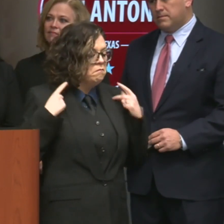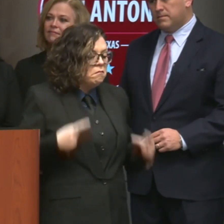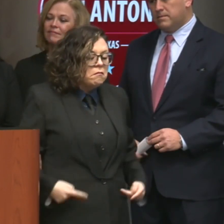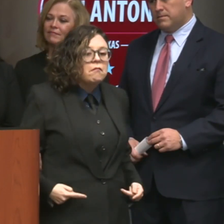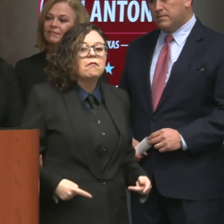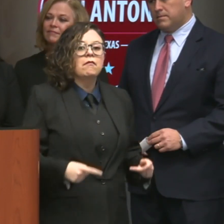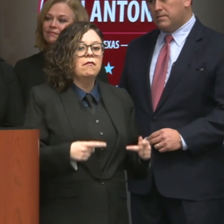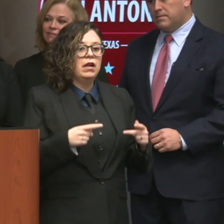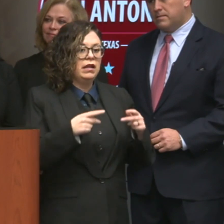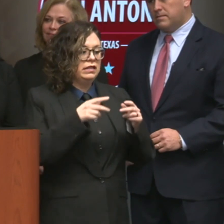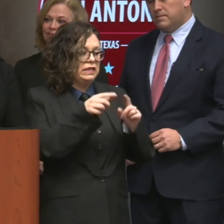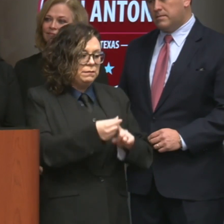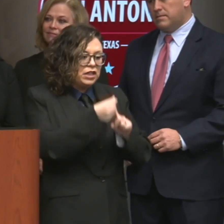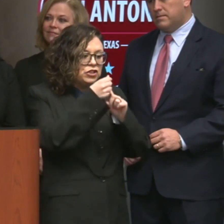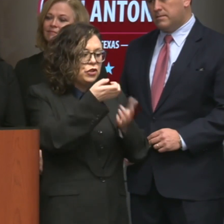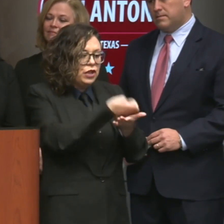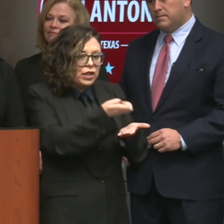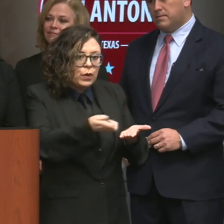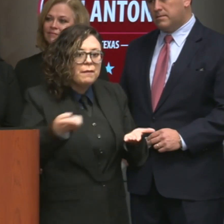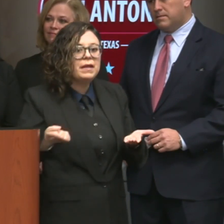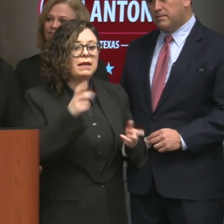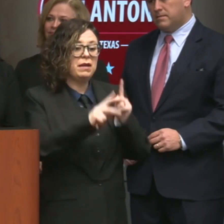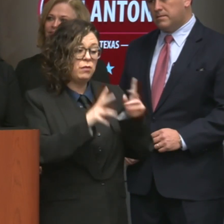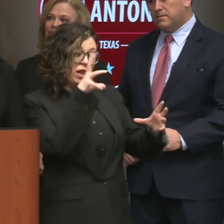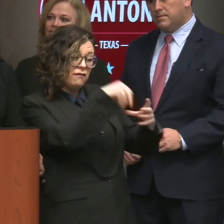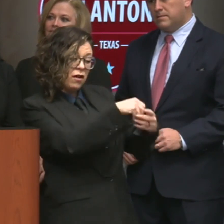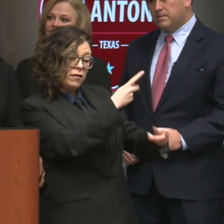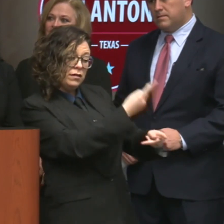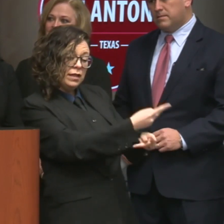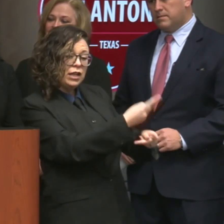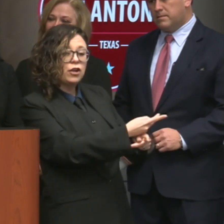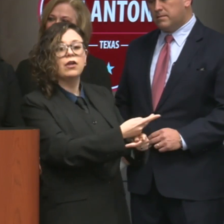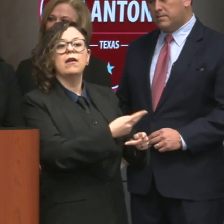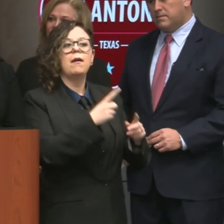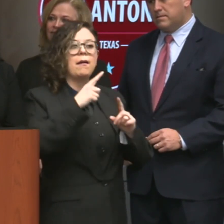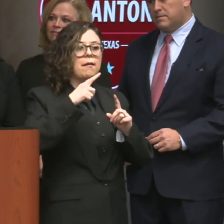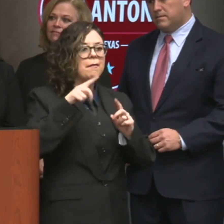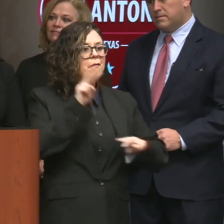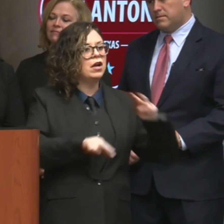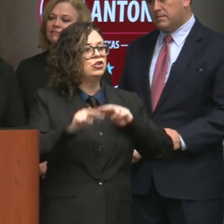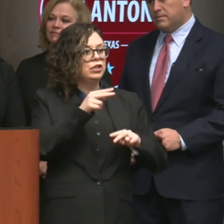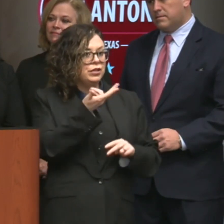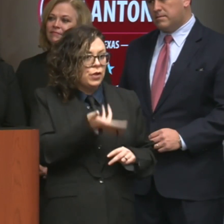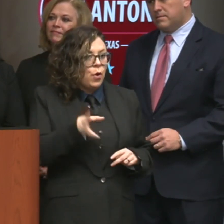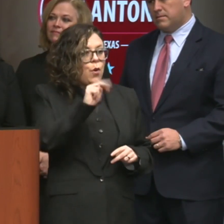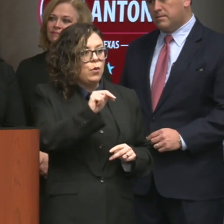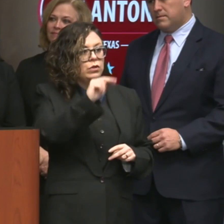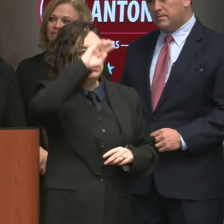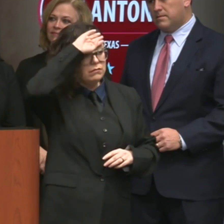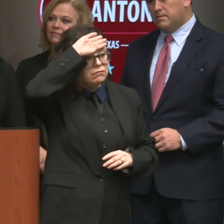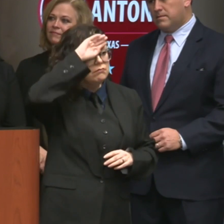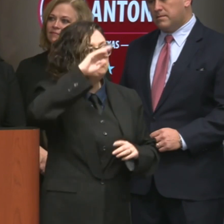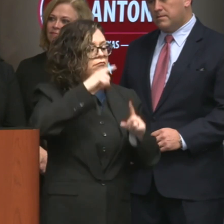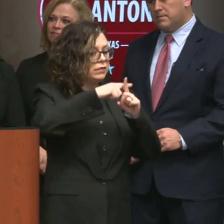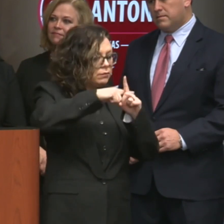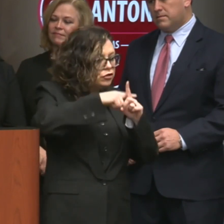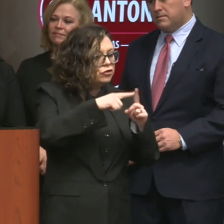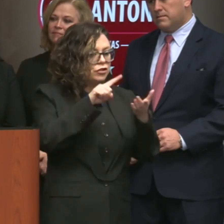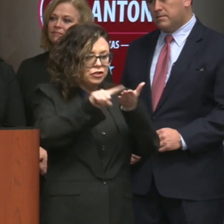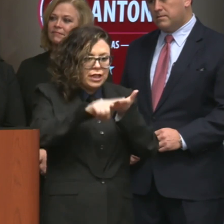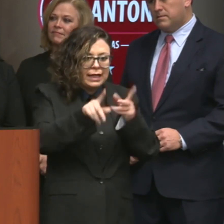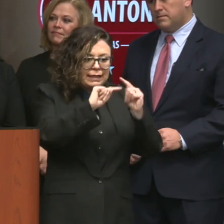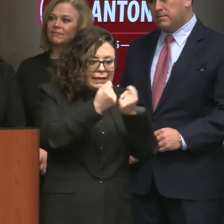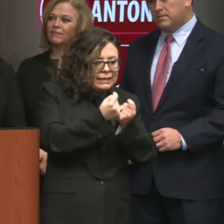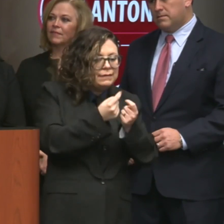involved in the response is also monitoring their temperature twice a day, checking in with their teams that they're working with. So we are being very